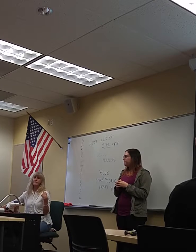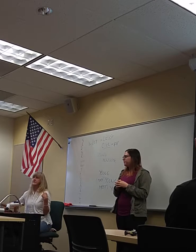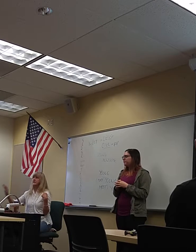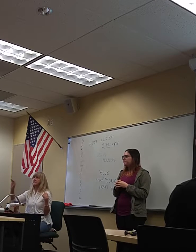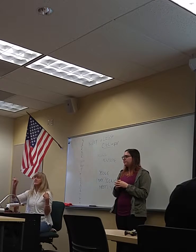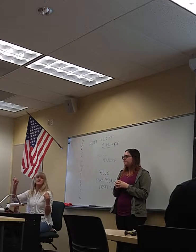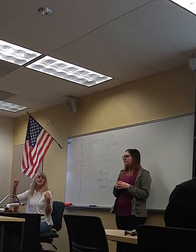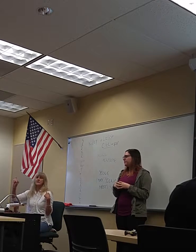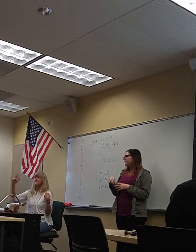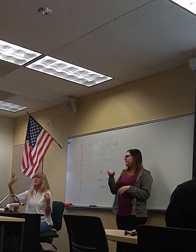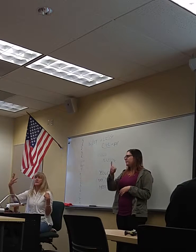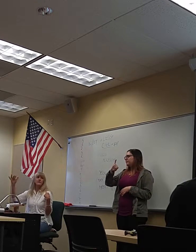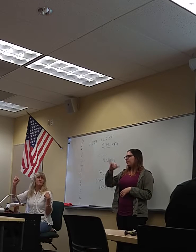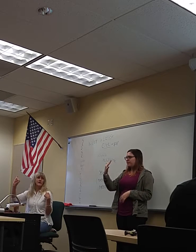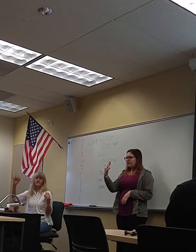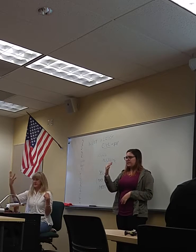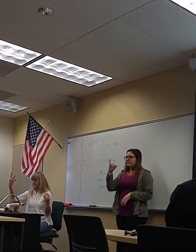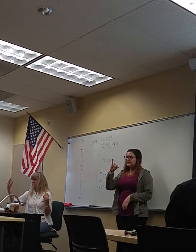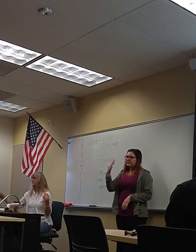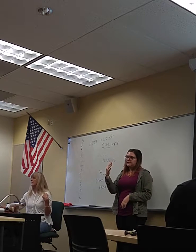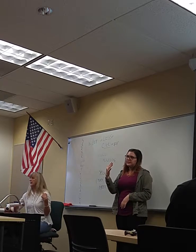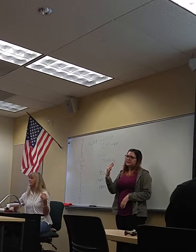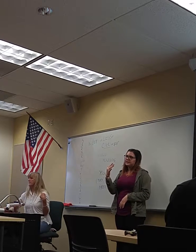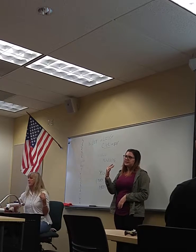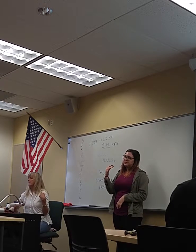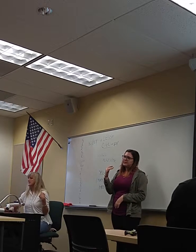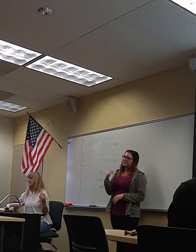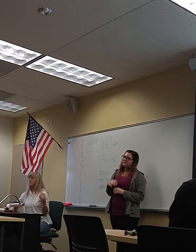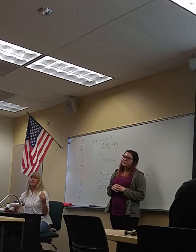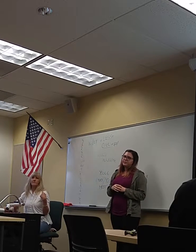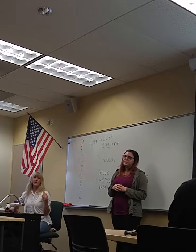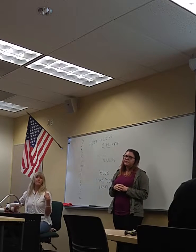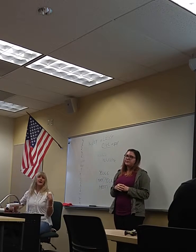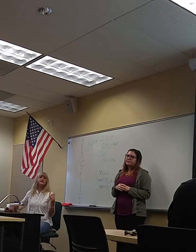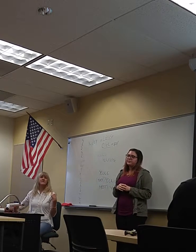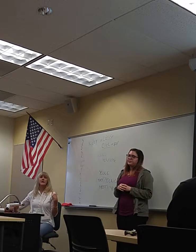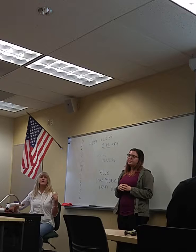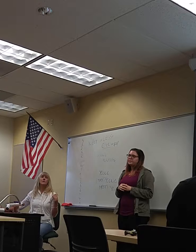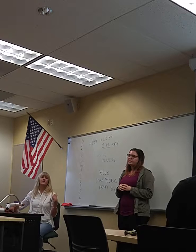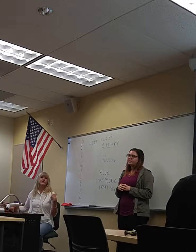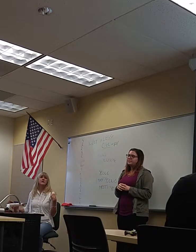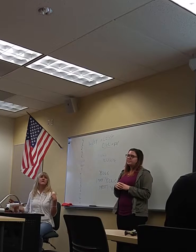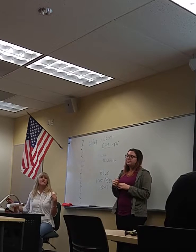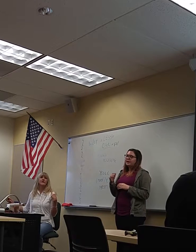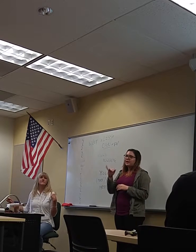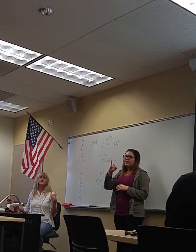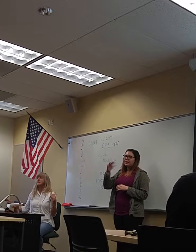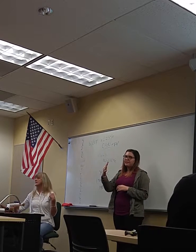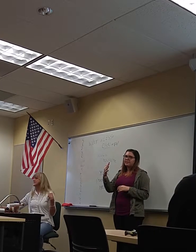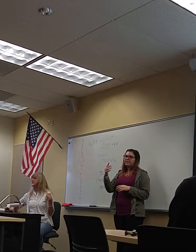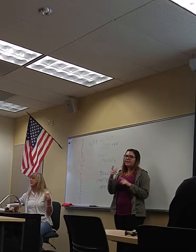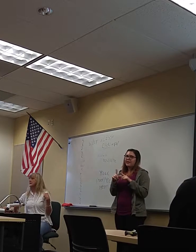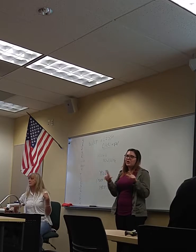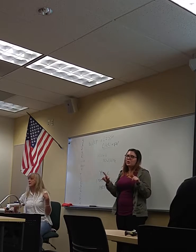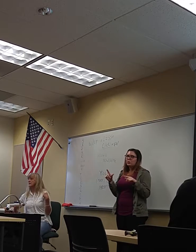five keys. In the five keys, right? What? So that passive language. In the five keys. See the it right